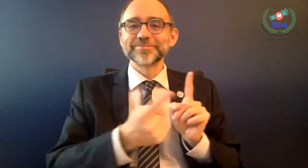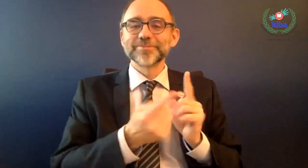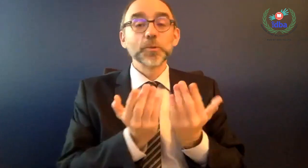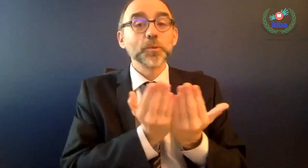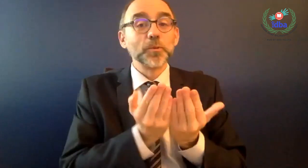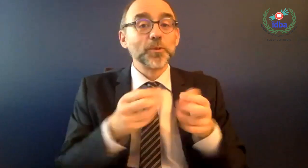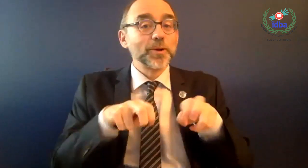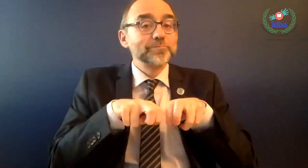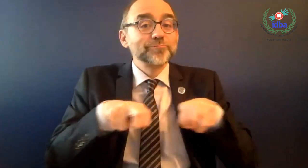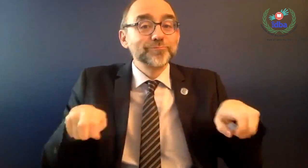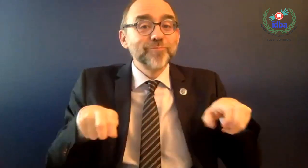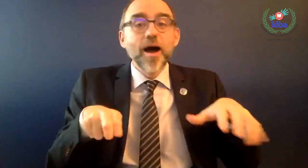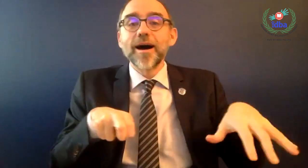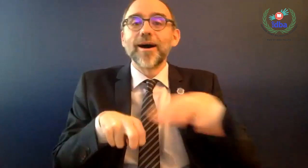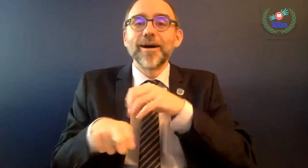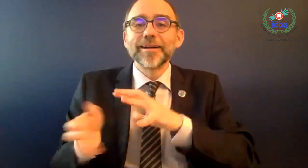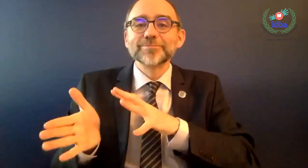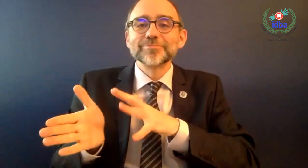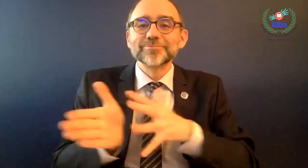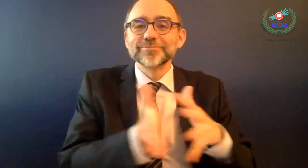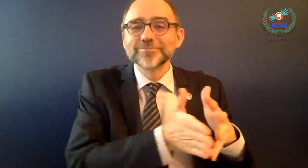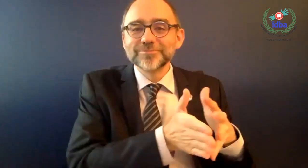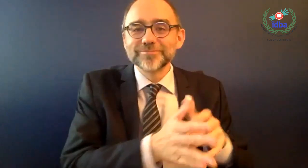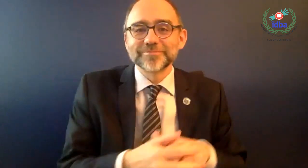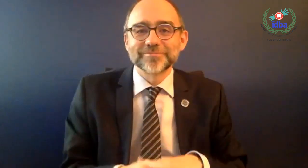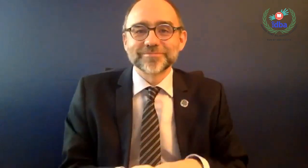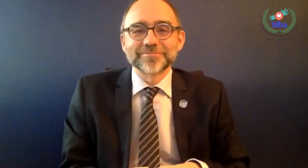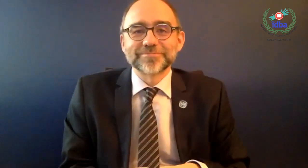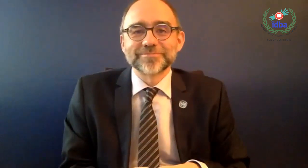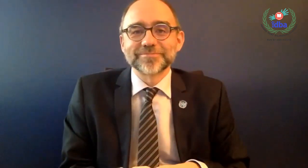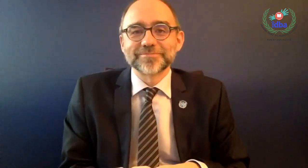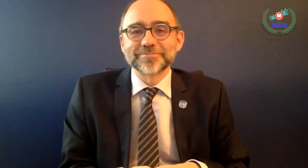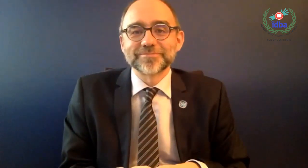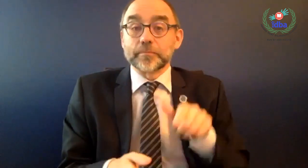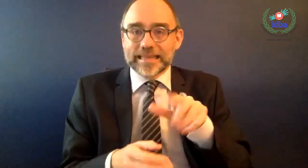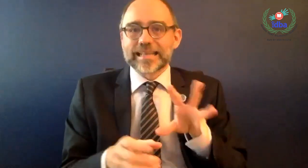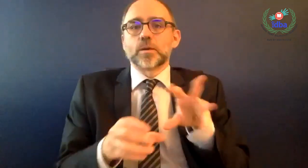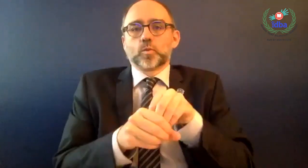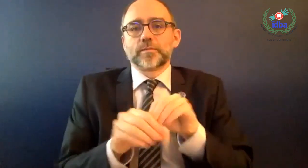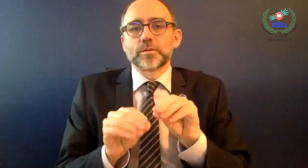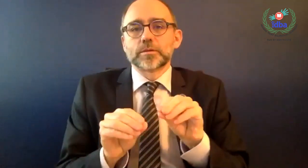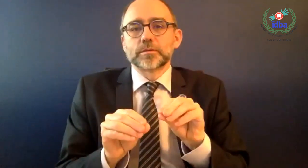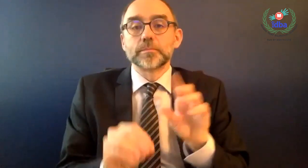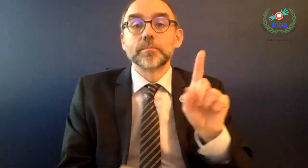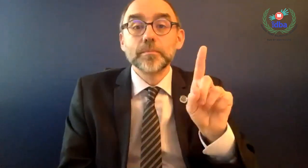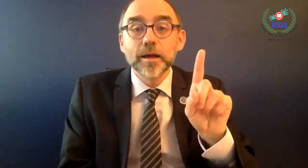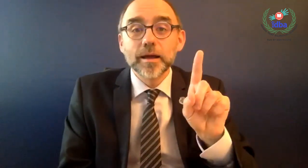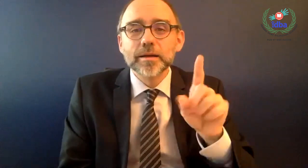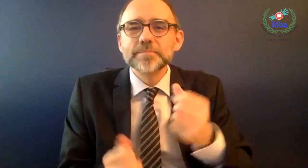So when we have the sign language users and all the people in the class use sign language, then it is a correct